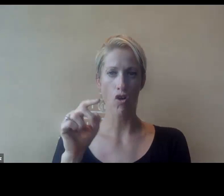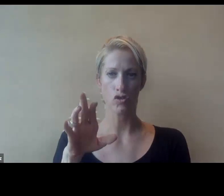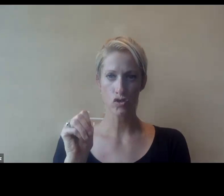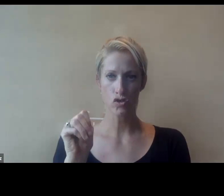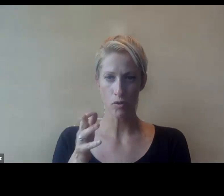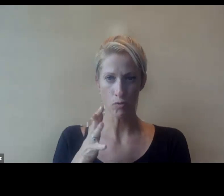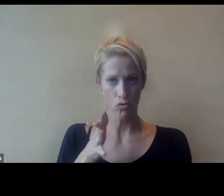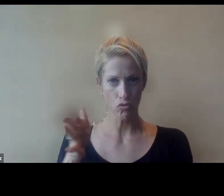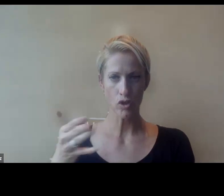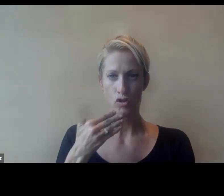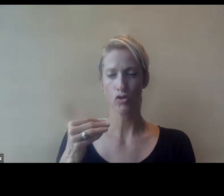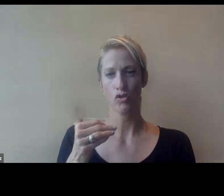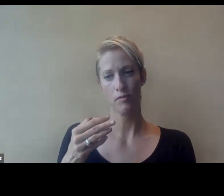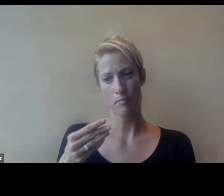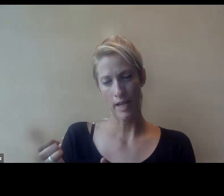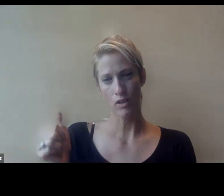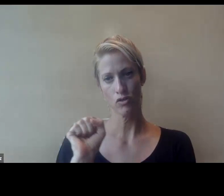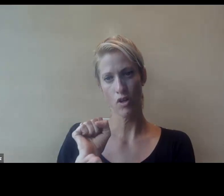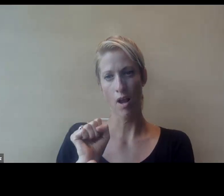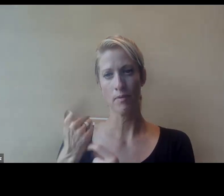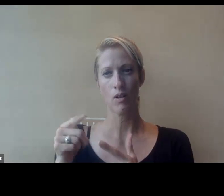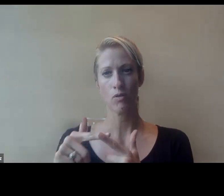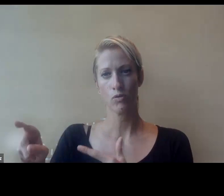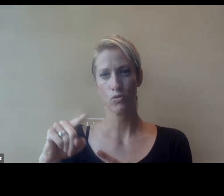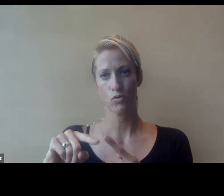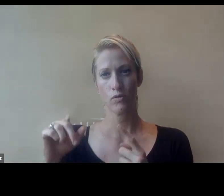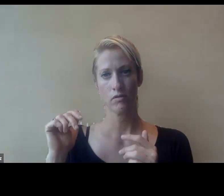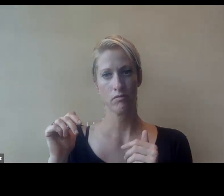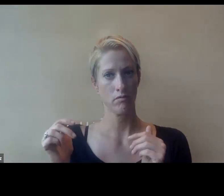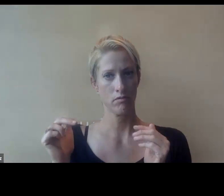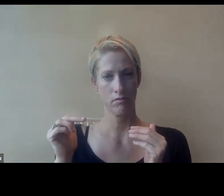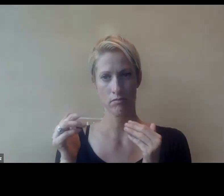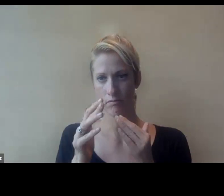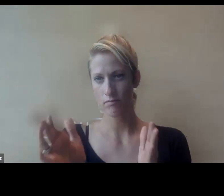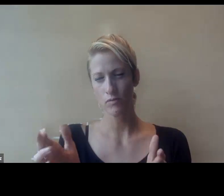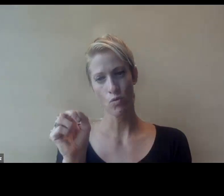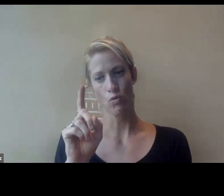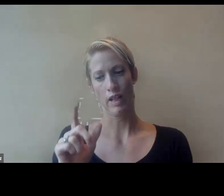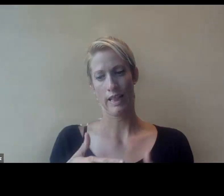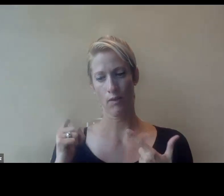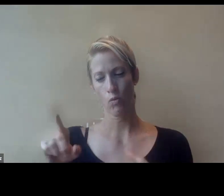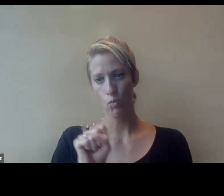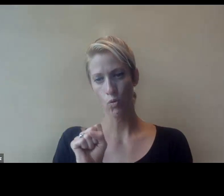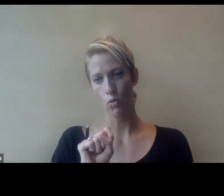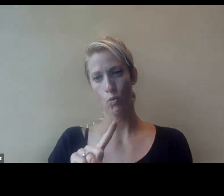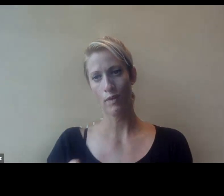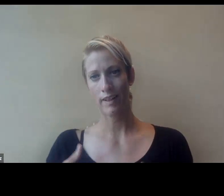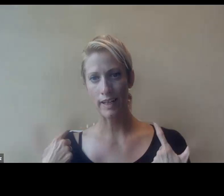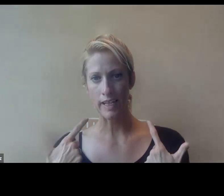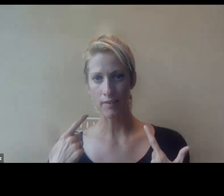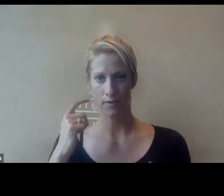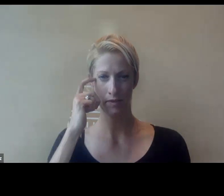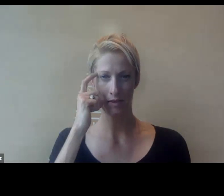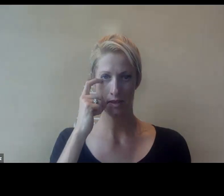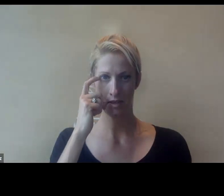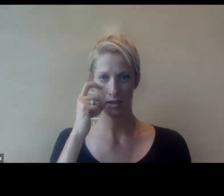paying jobs. They allow you to live where you work where you live, and really put back into your